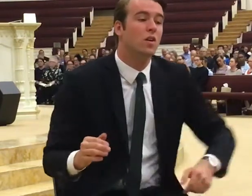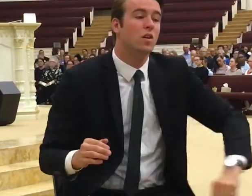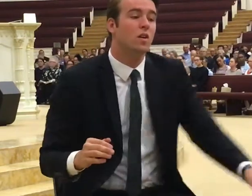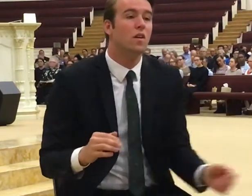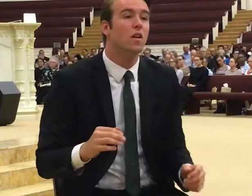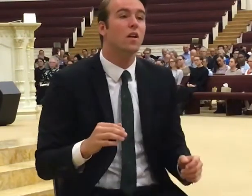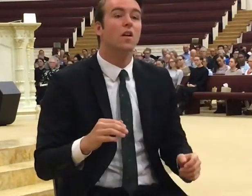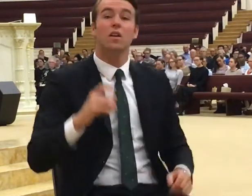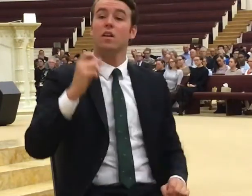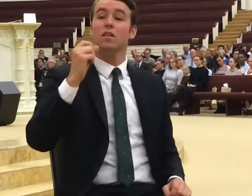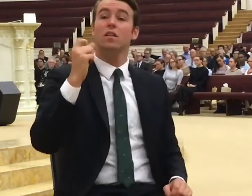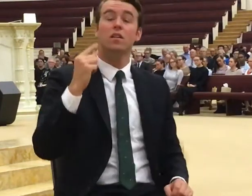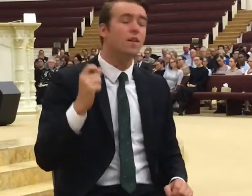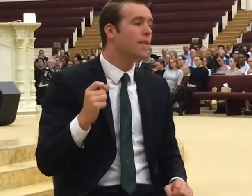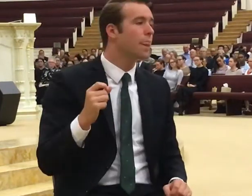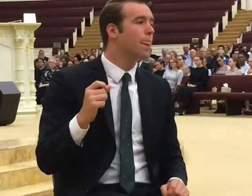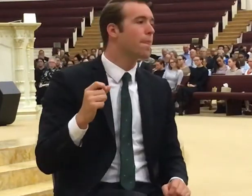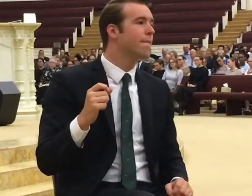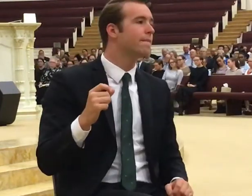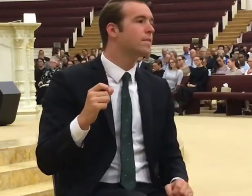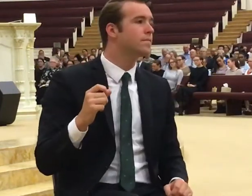it alone.